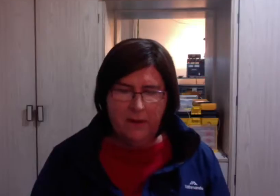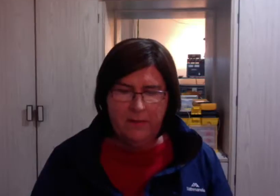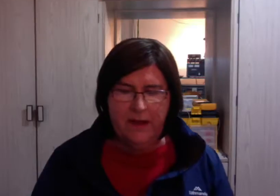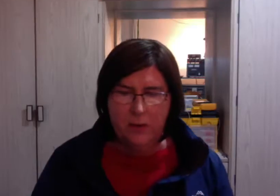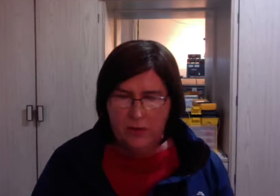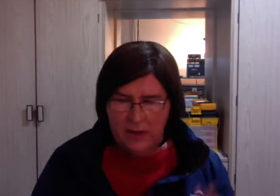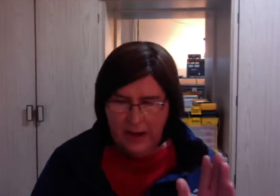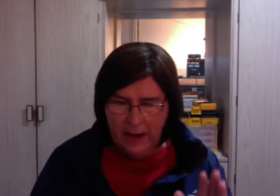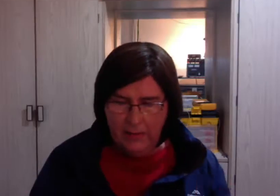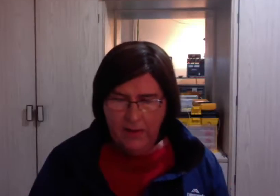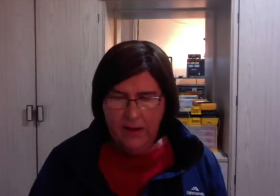that he couldn't get up.